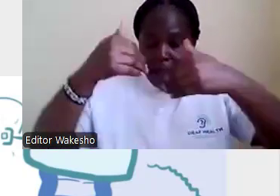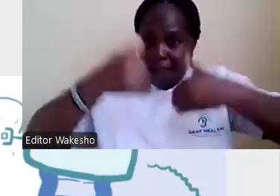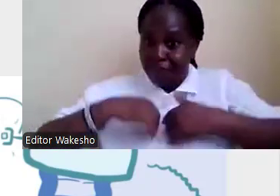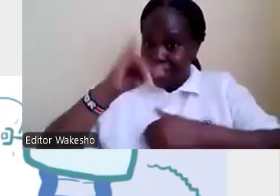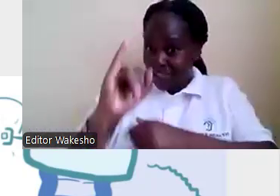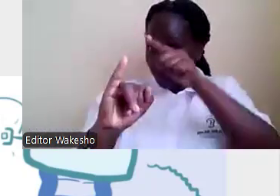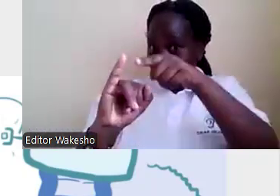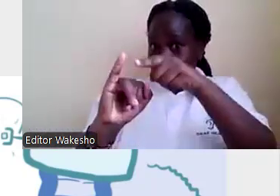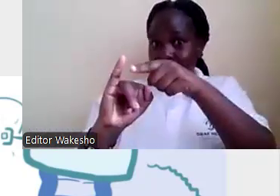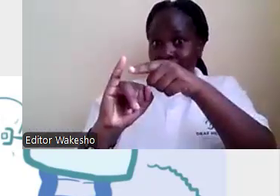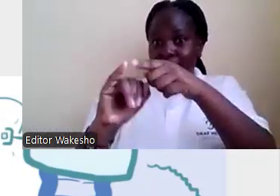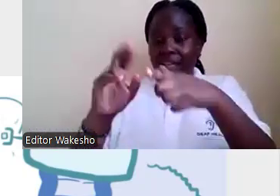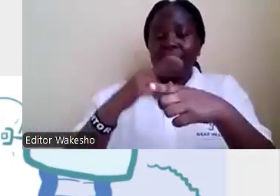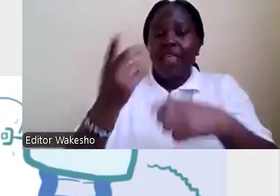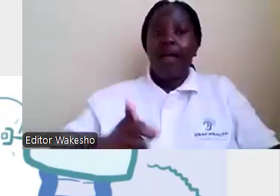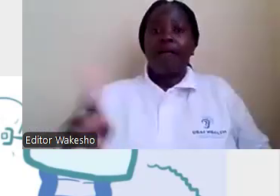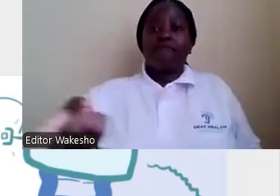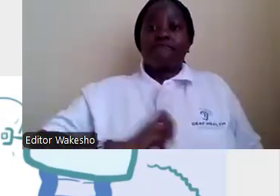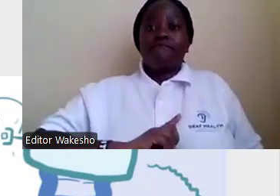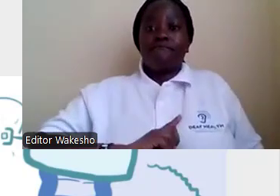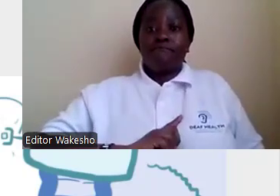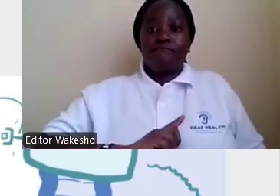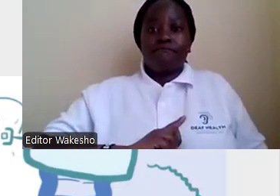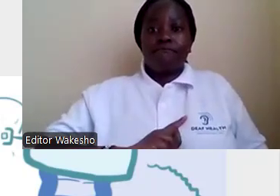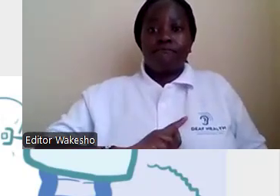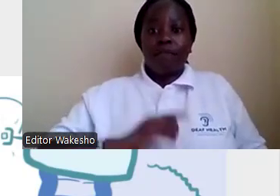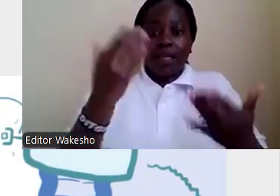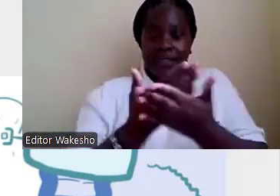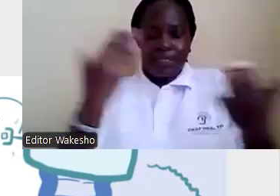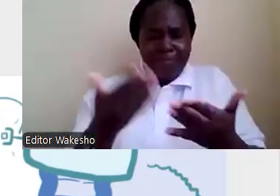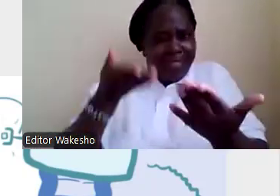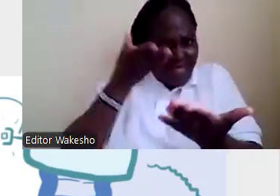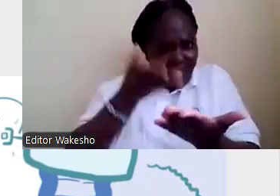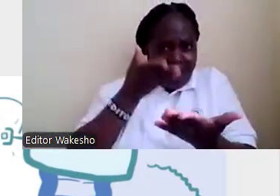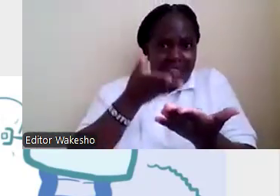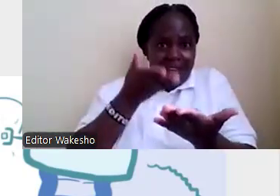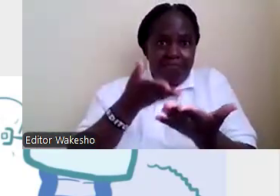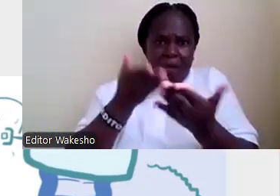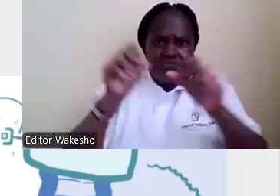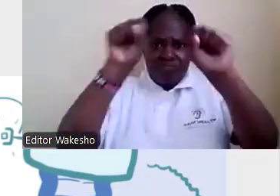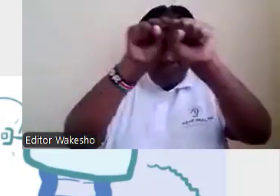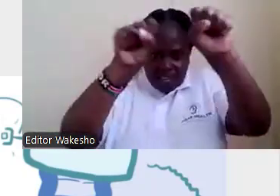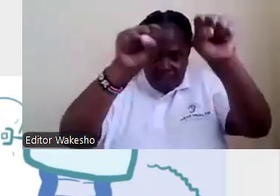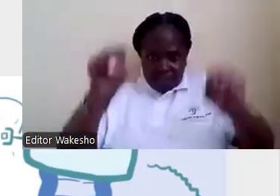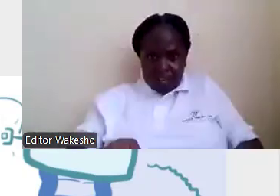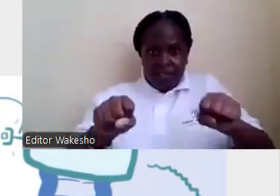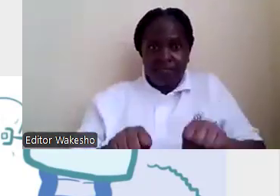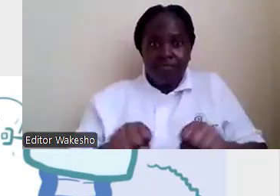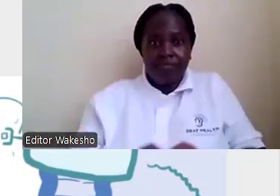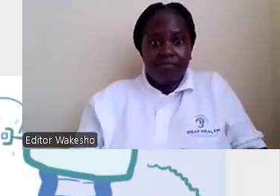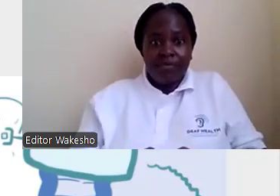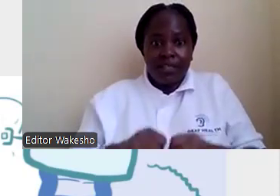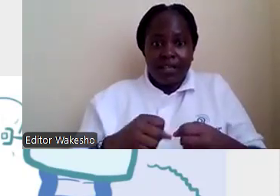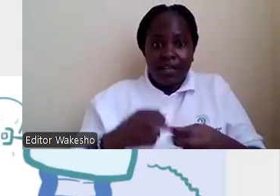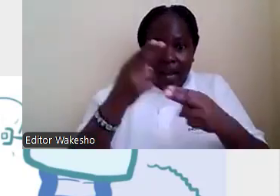it will affect a certain substance or structure within the cell called a glucose transporter,